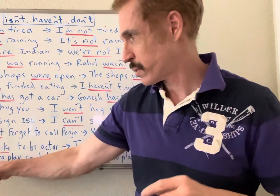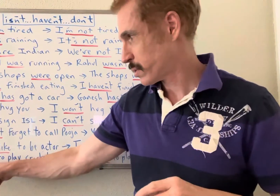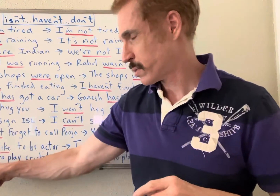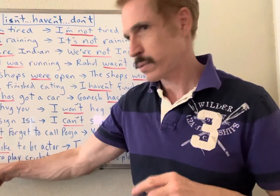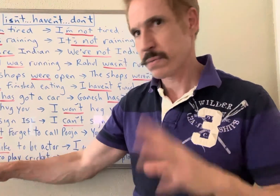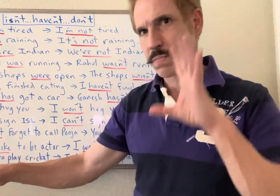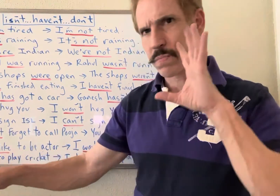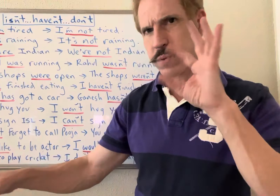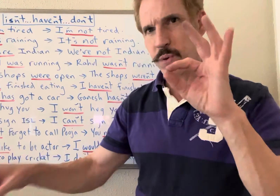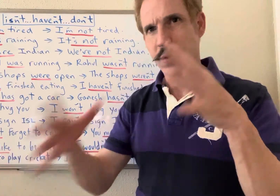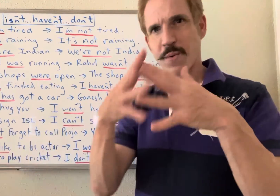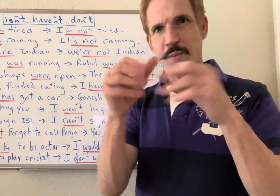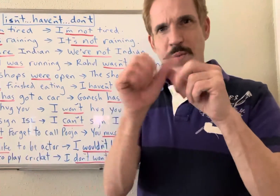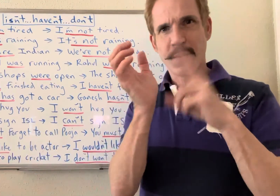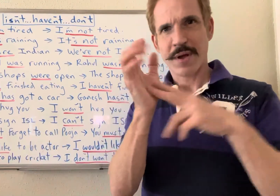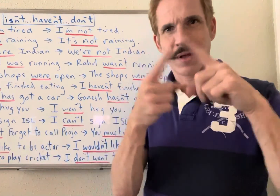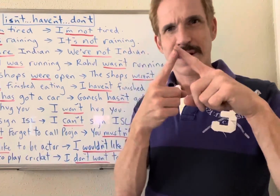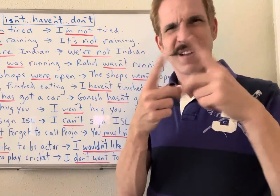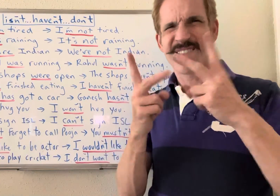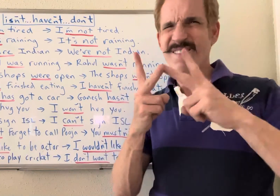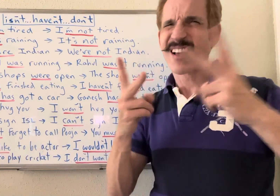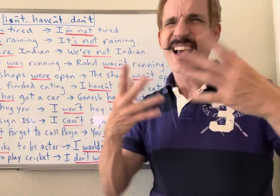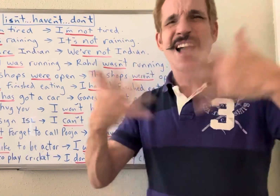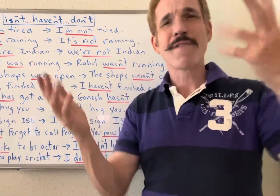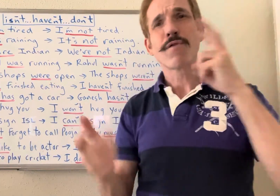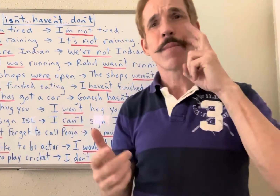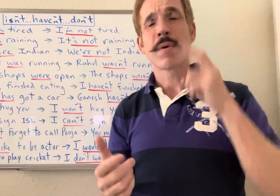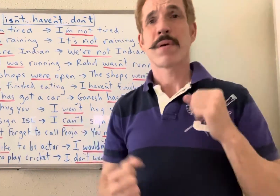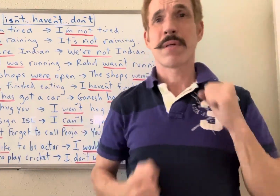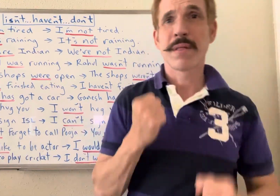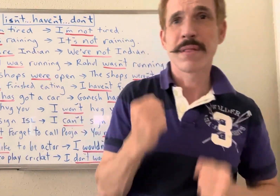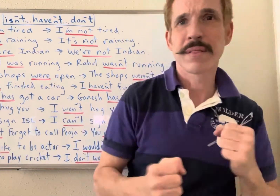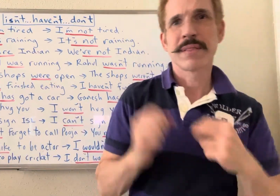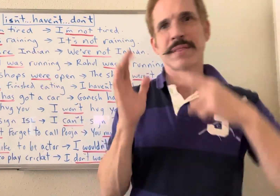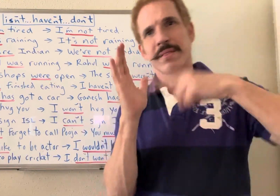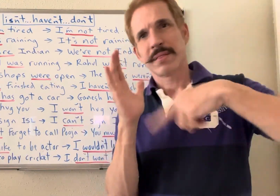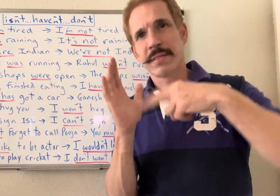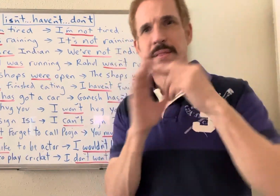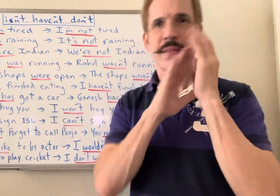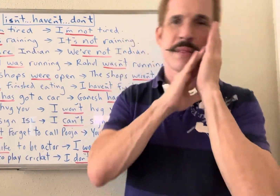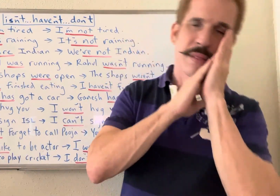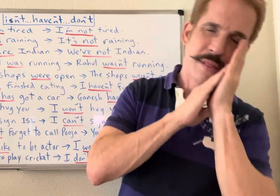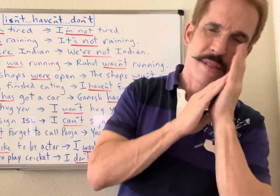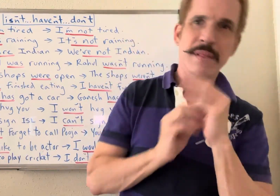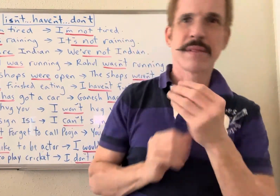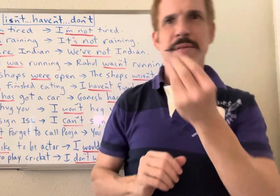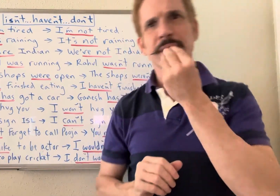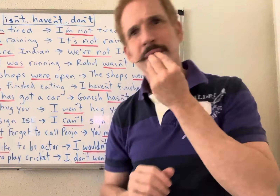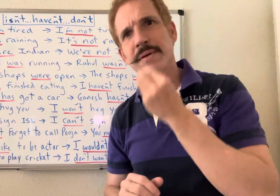it has a great effect on the return. So sometimes the W-2 gives us clues on what to ask questions about.